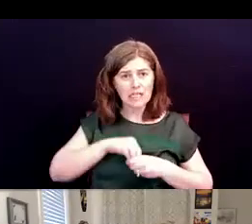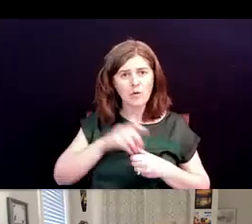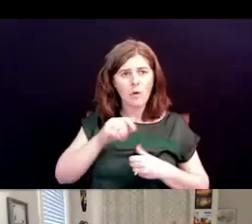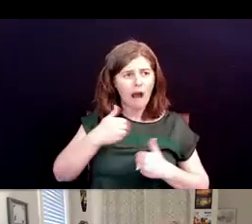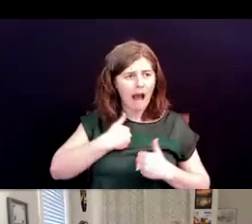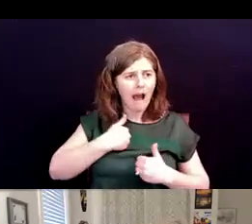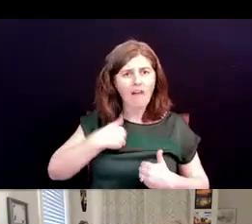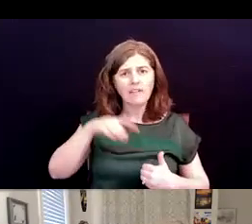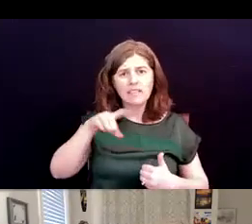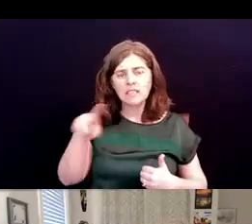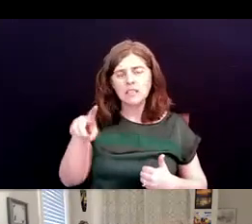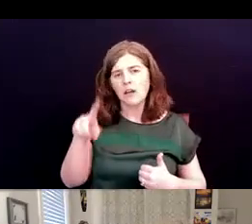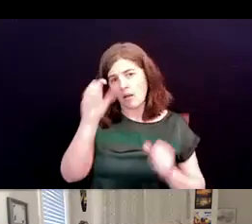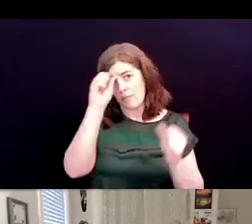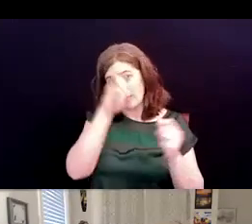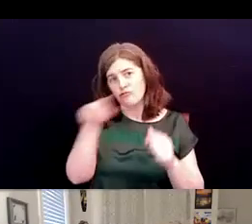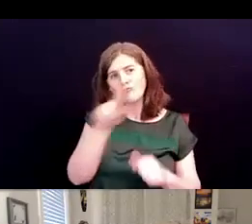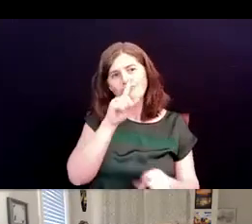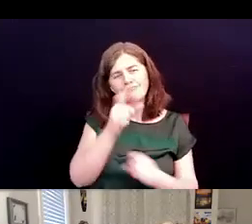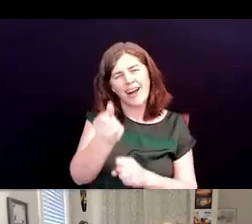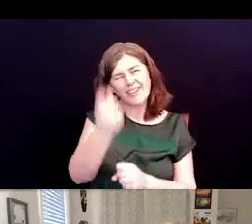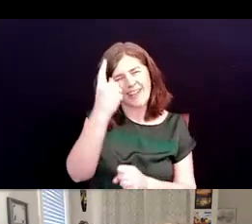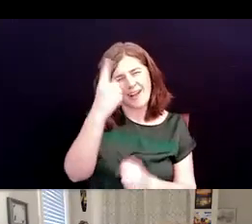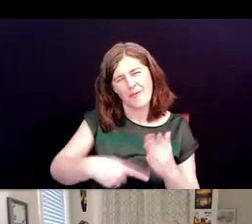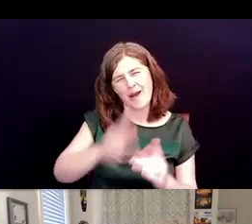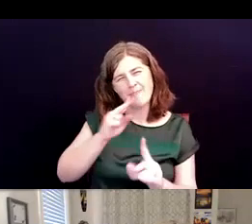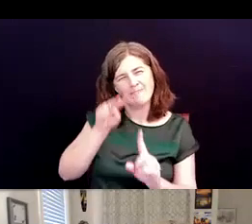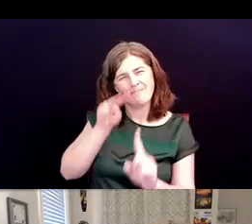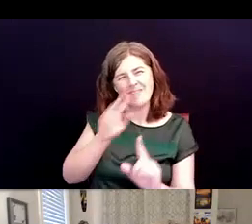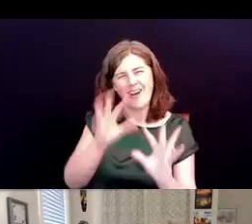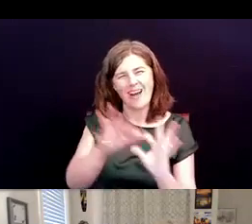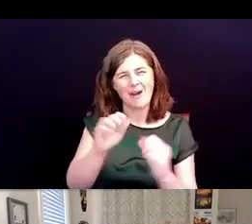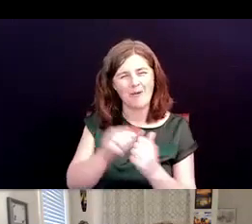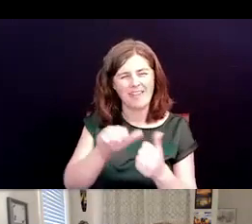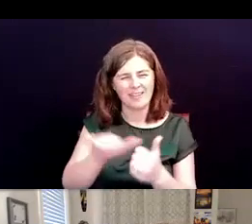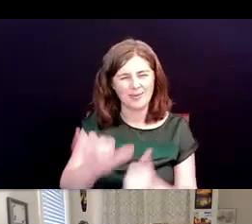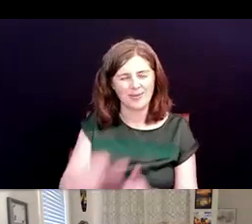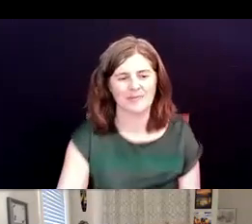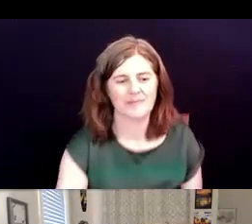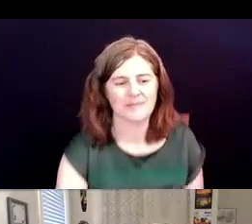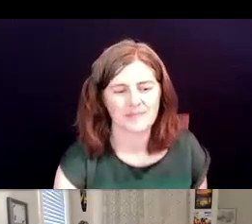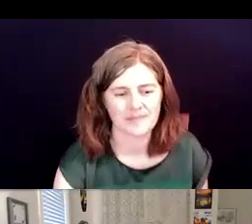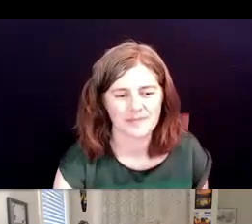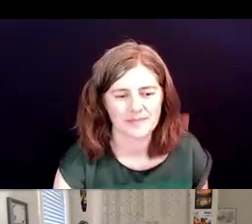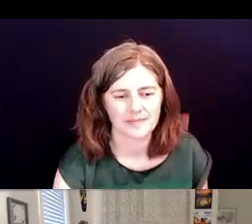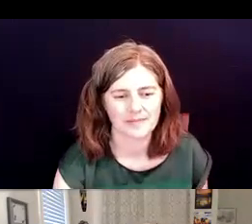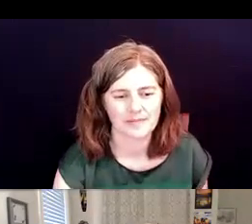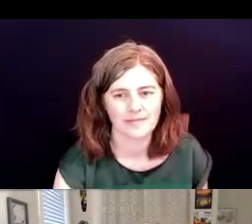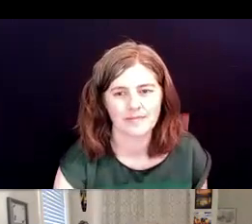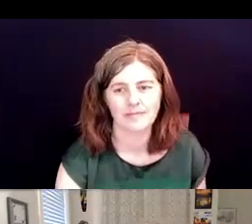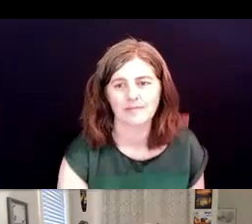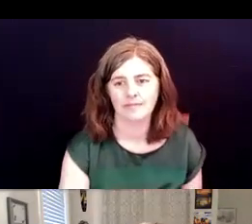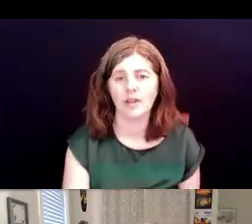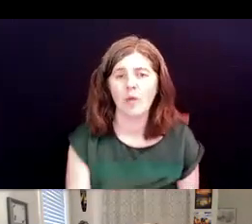disabilities. I can imagine that you understand exactly what I'm saying in some of these spaces as well. So as we think about this together, I like to think about it in